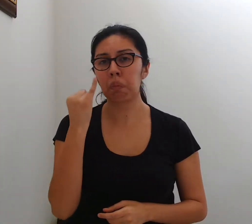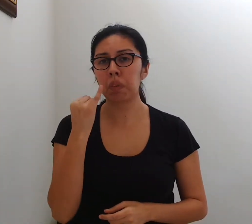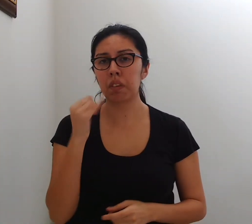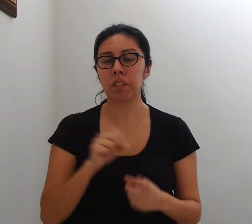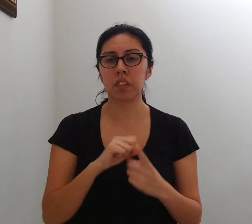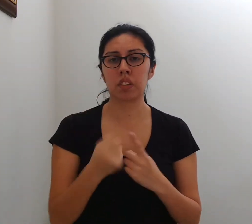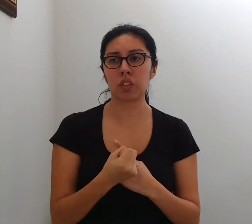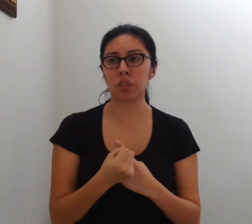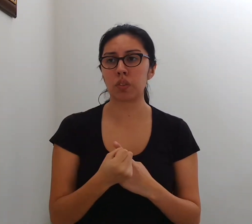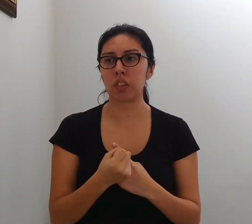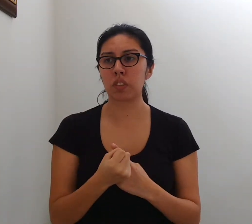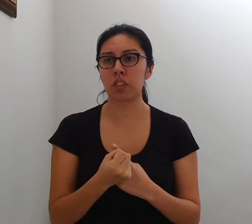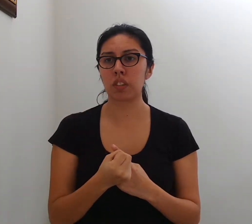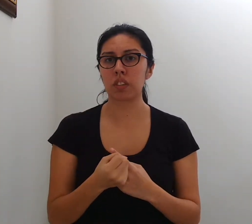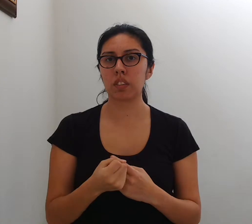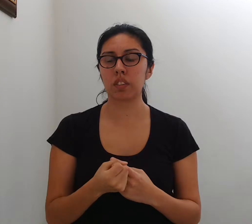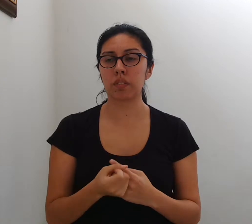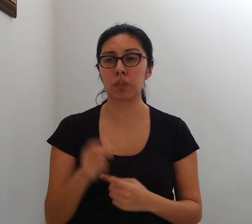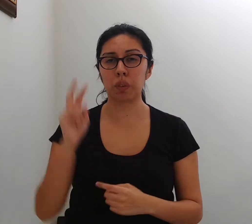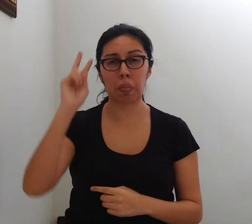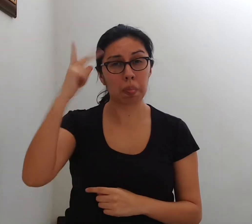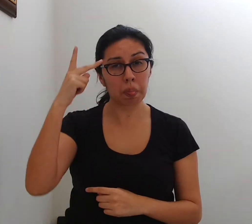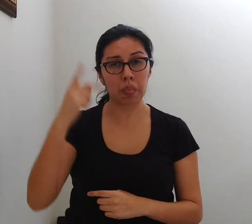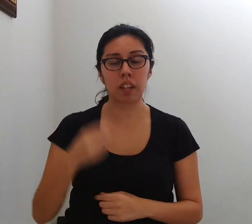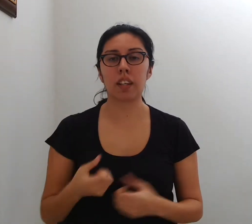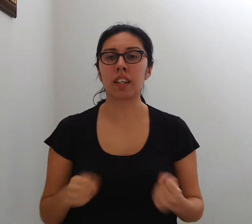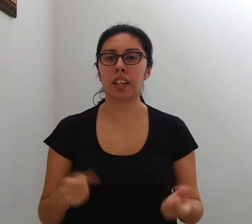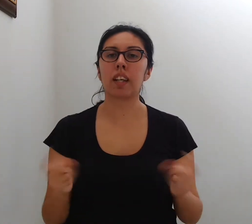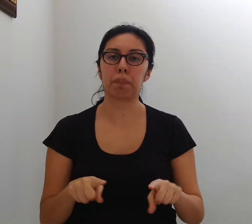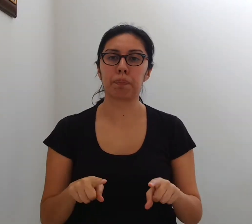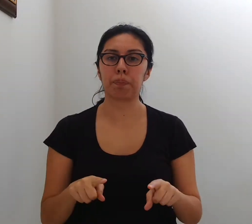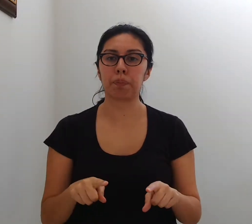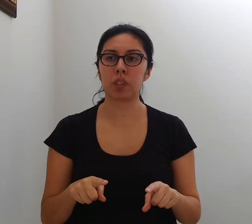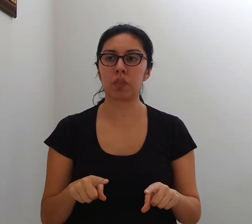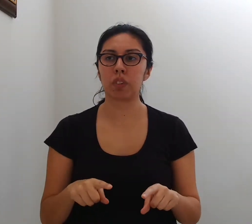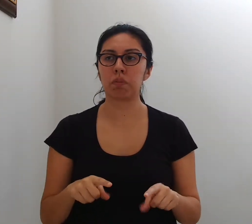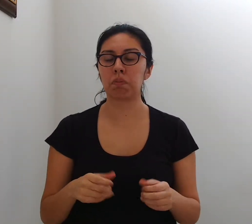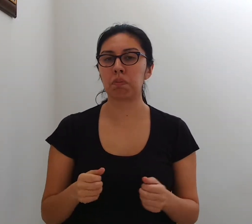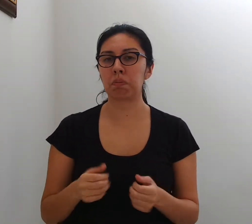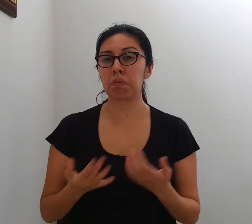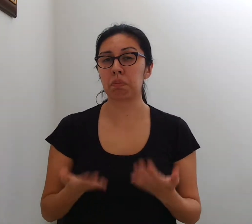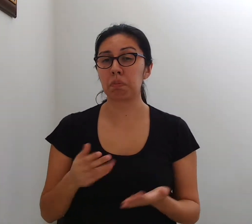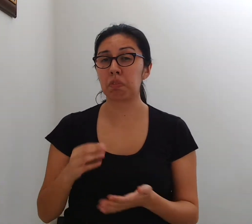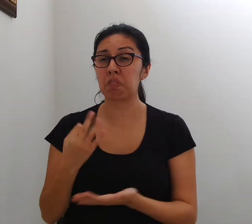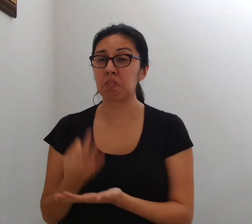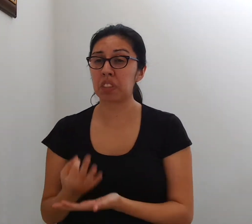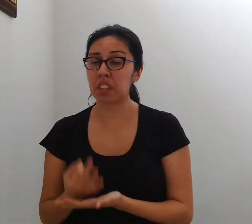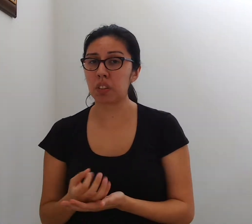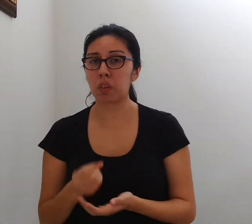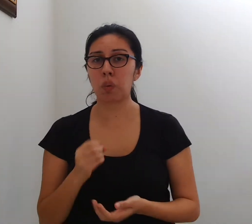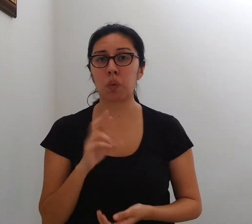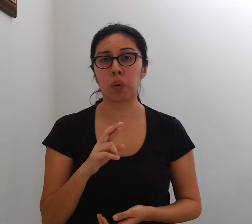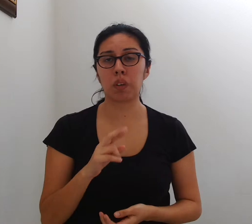result in financial or personal loss. For deaf people who have been in the educational